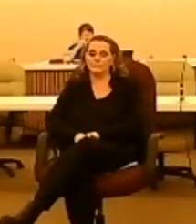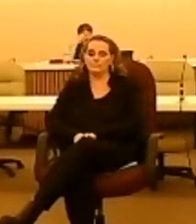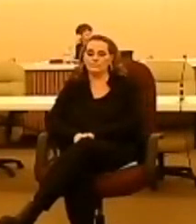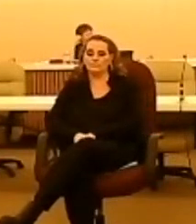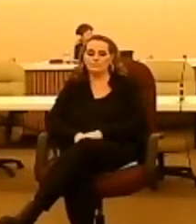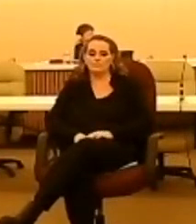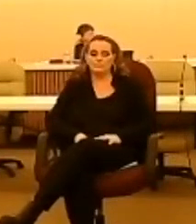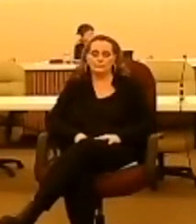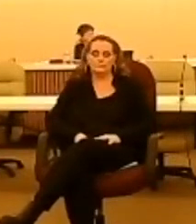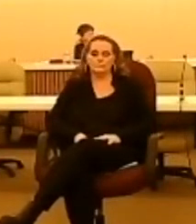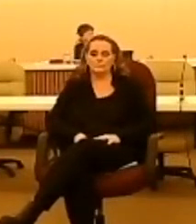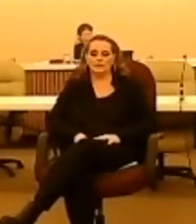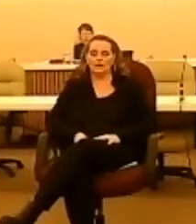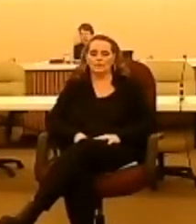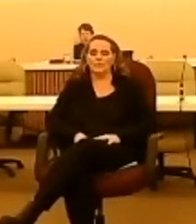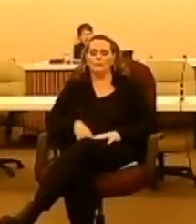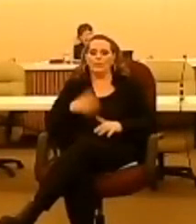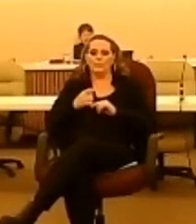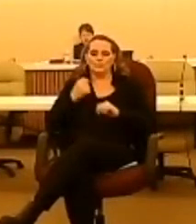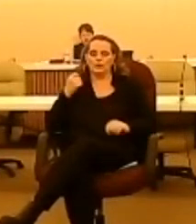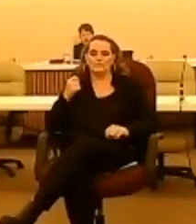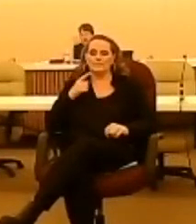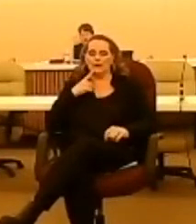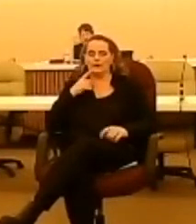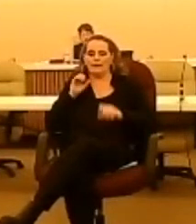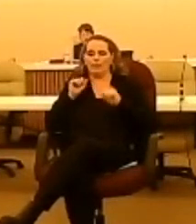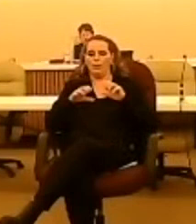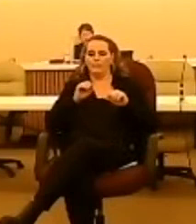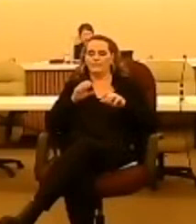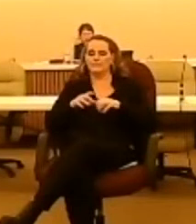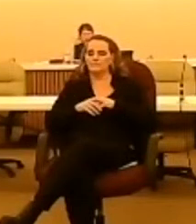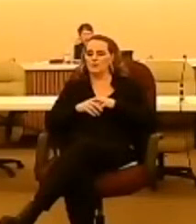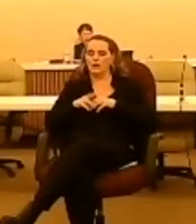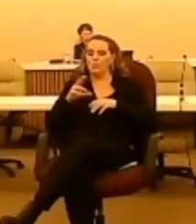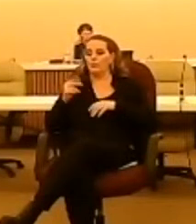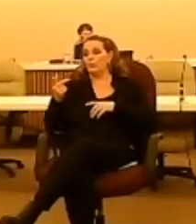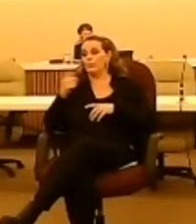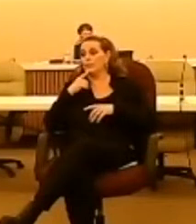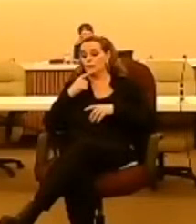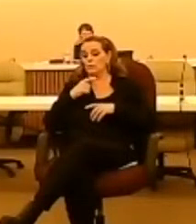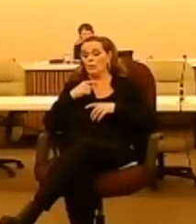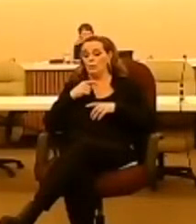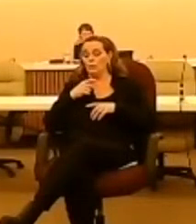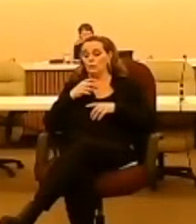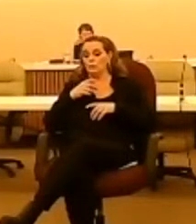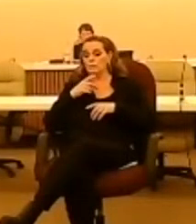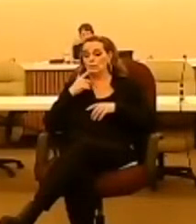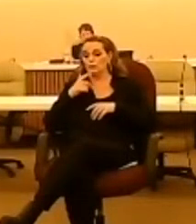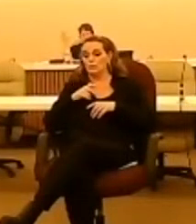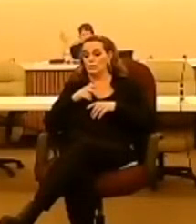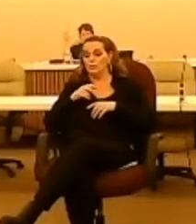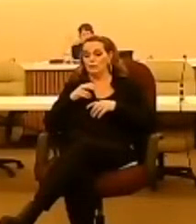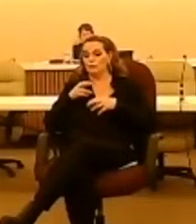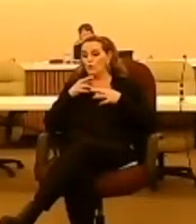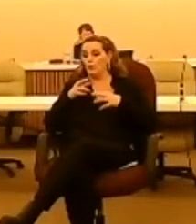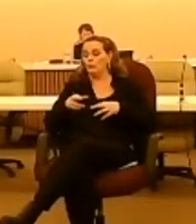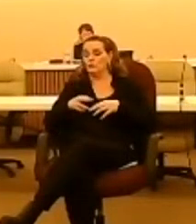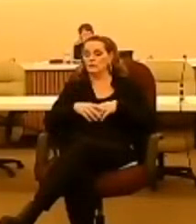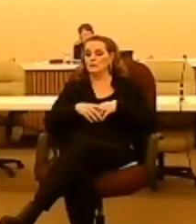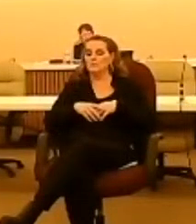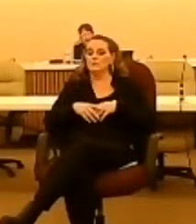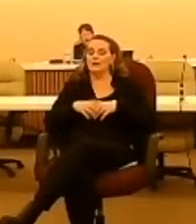But the trucks aren't going to be loading. No, the into trucks- back. No. No pavement no. back there. No. They'll come in on I assume like on a